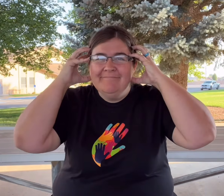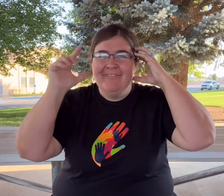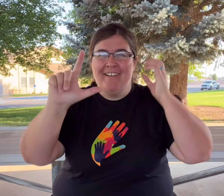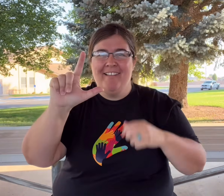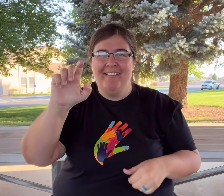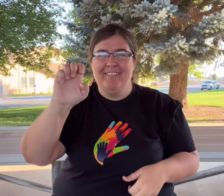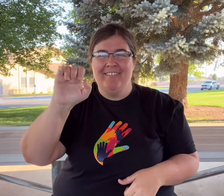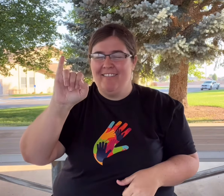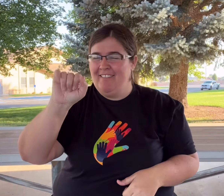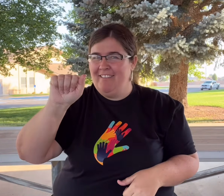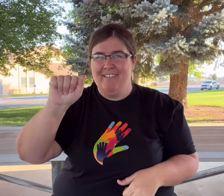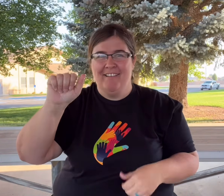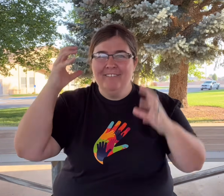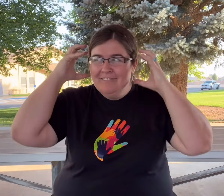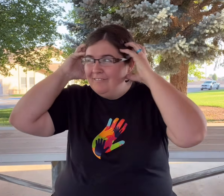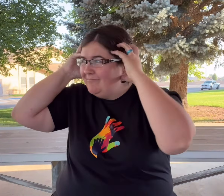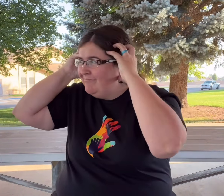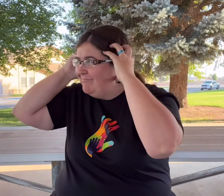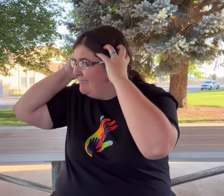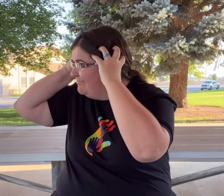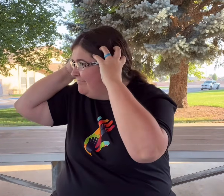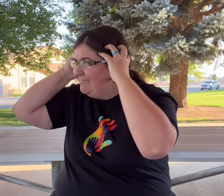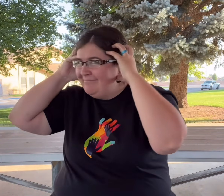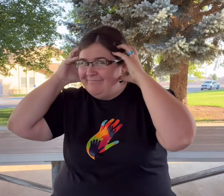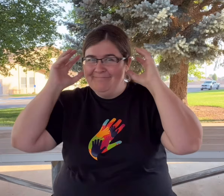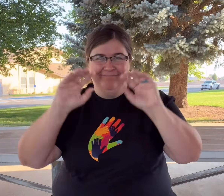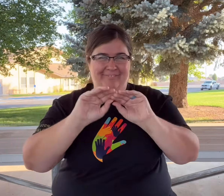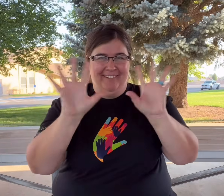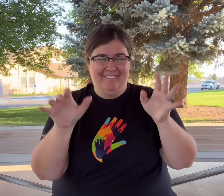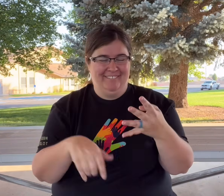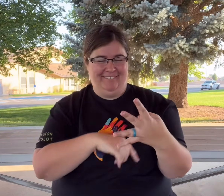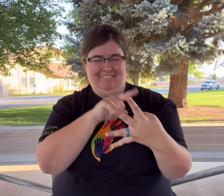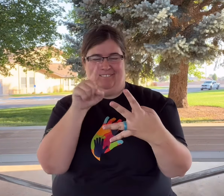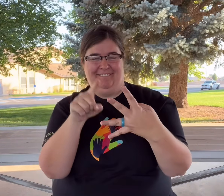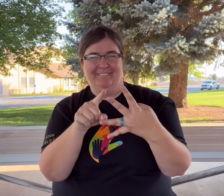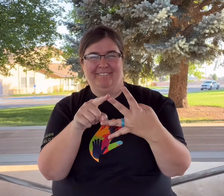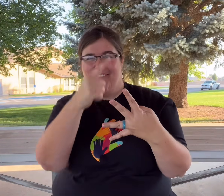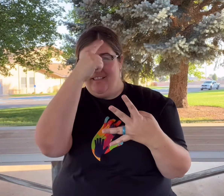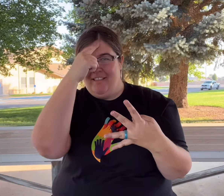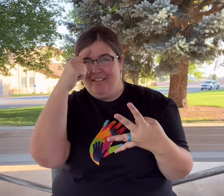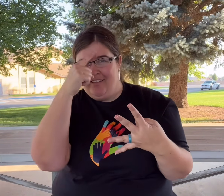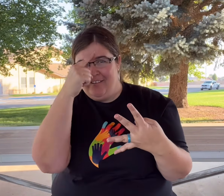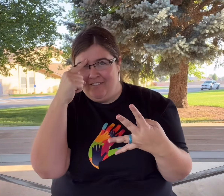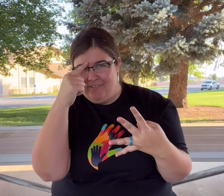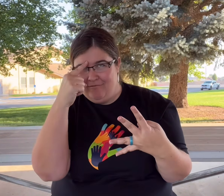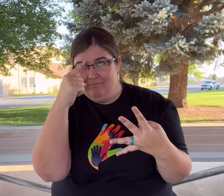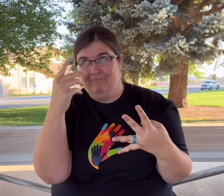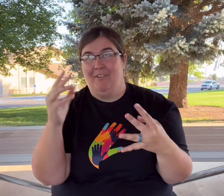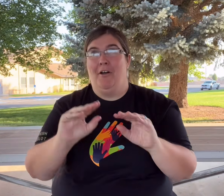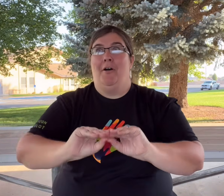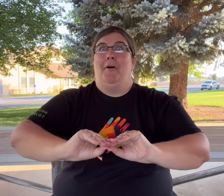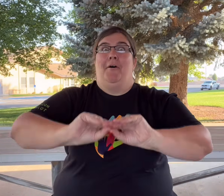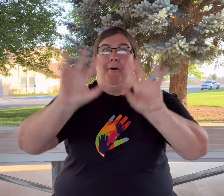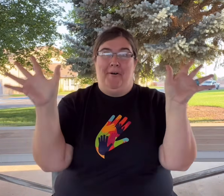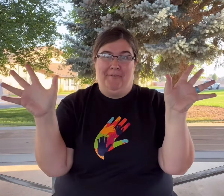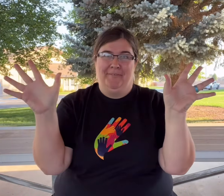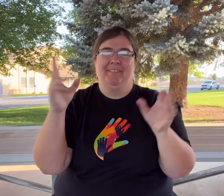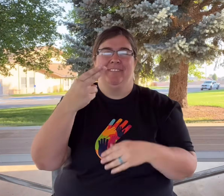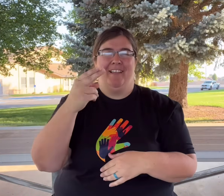Leia's sign name, like her circular hair buns on either side of her head. It's obvious, right? Second is clearly the sign name of Harry Potter